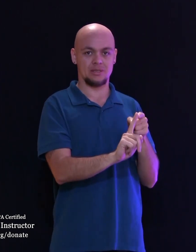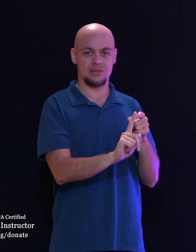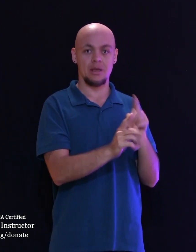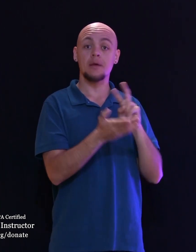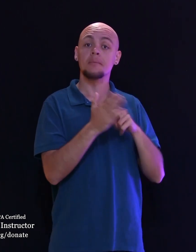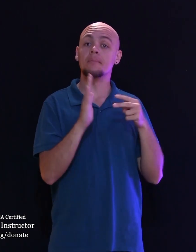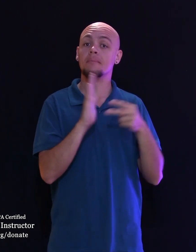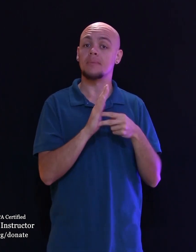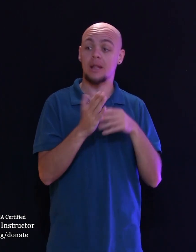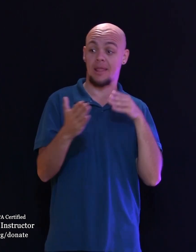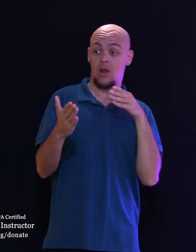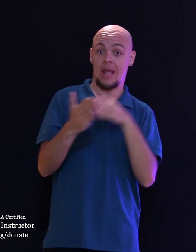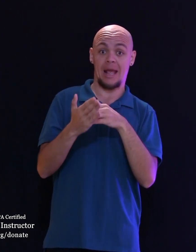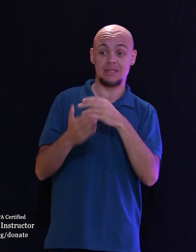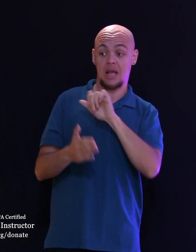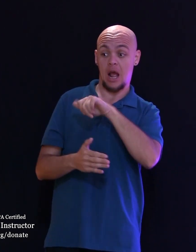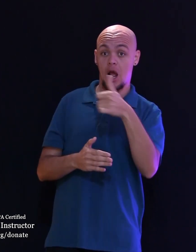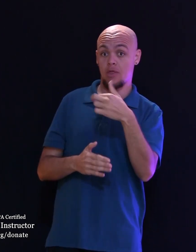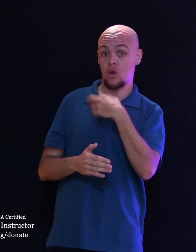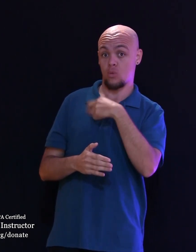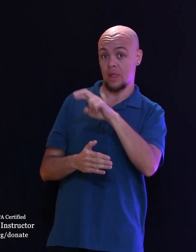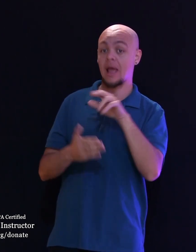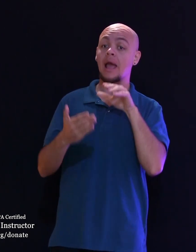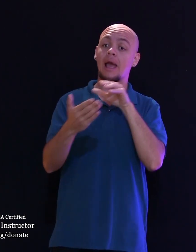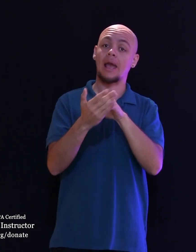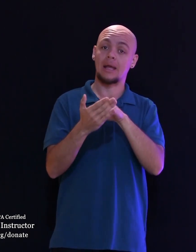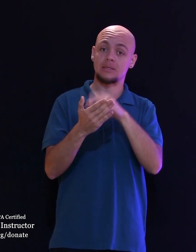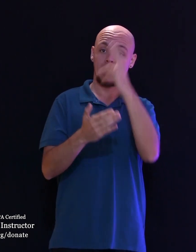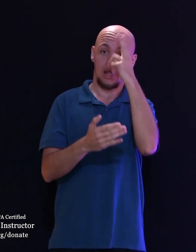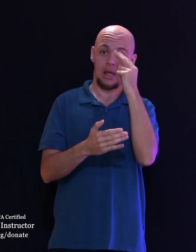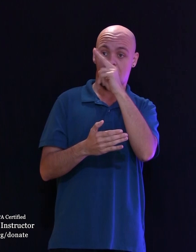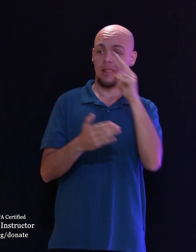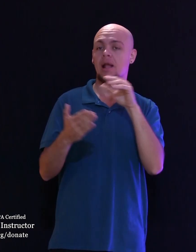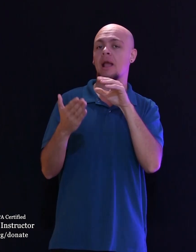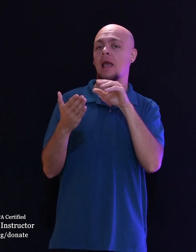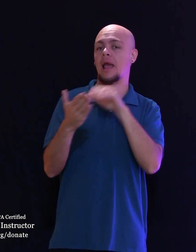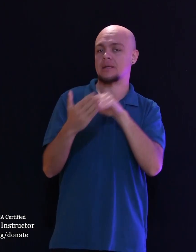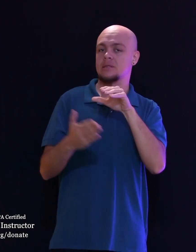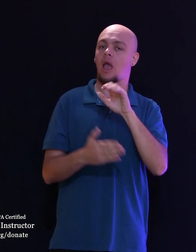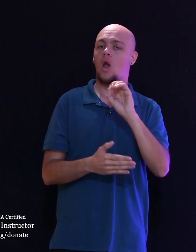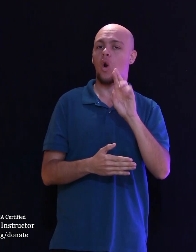So not only are they anti-other religions, they're anti-Catholic, anti-Orthodox.